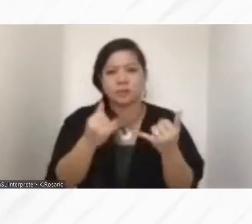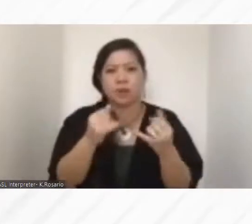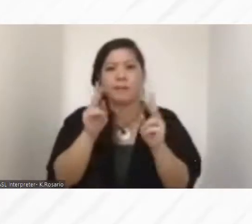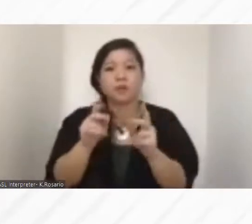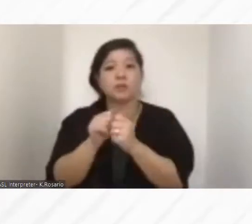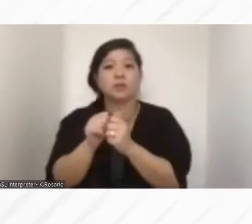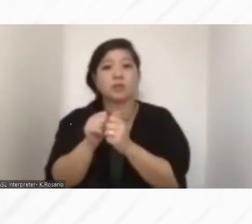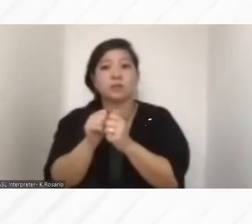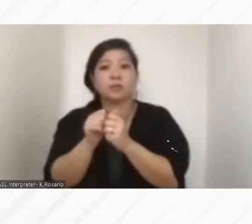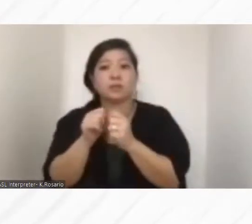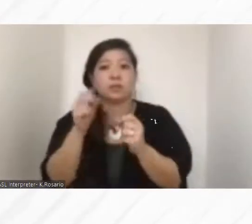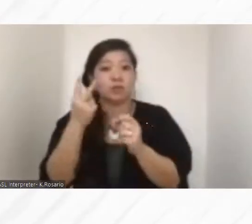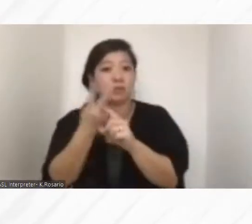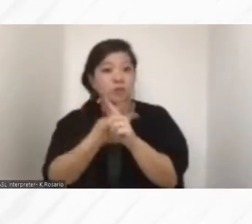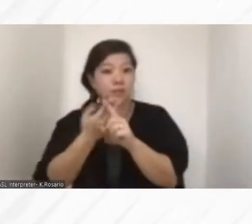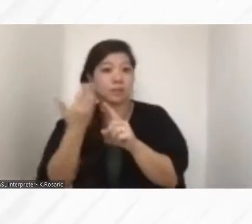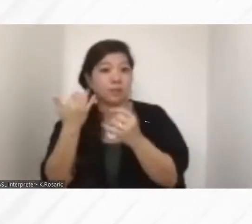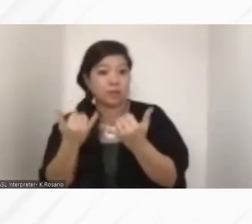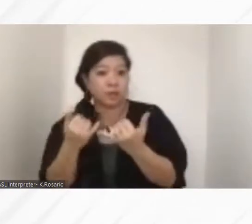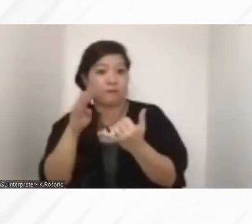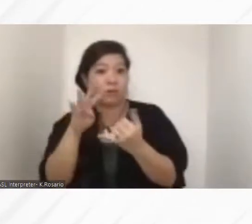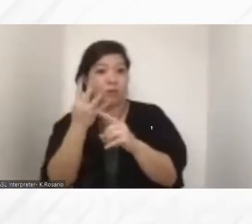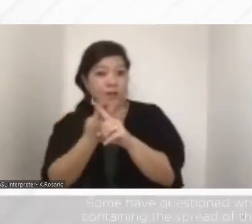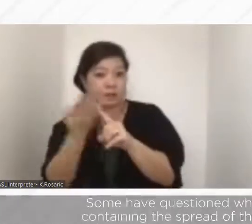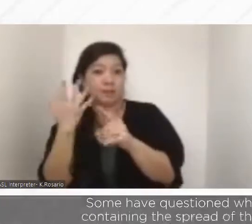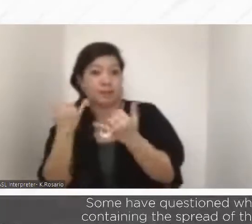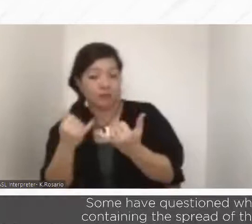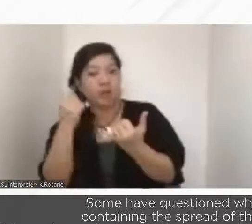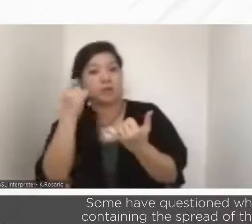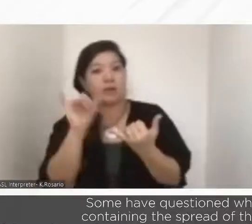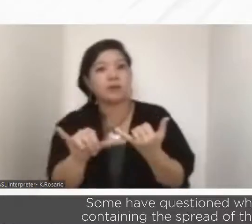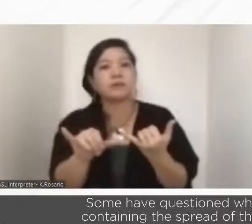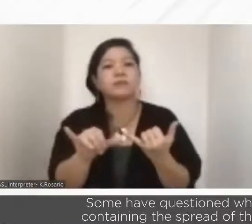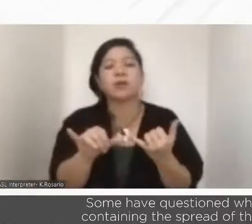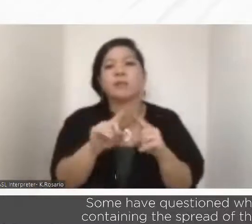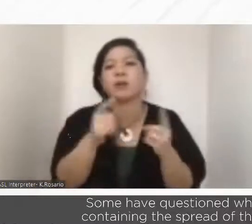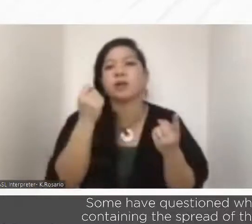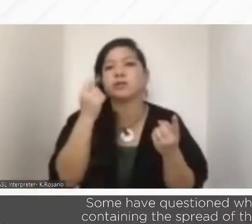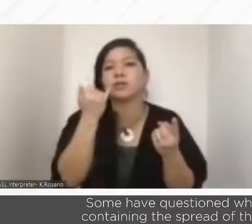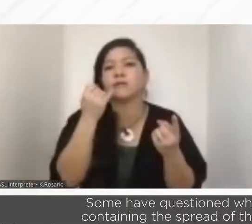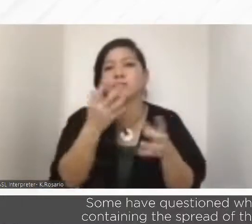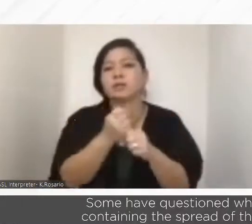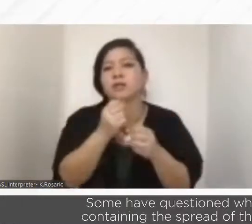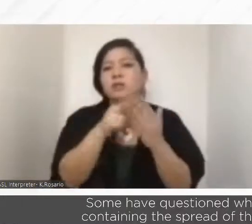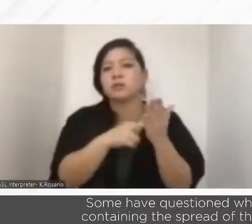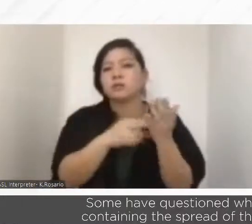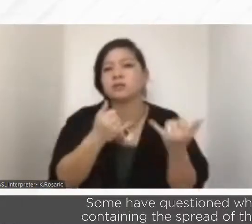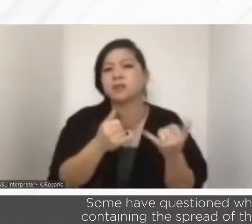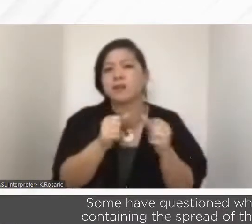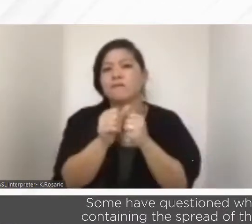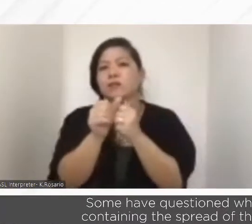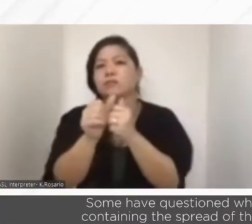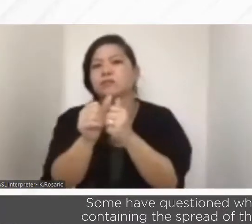virus 2 weeks from now, and they'll be the person in the hospital 3 to 4 weeks from now. So understand that, but understand if you take the measures today, we can get this